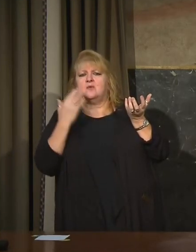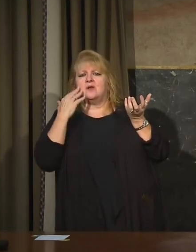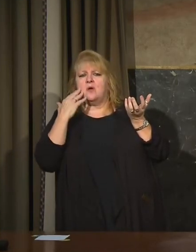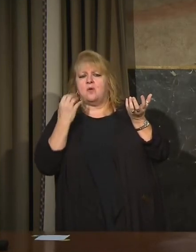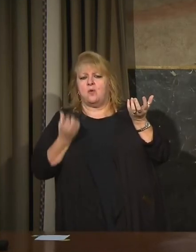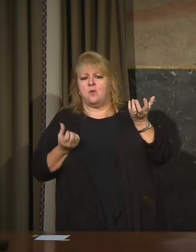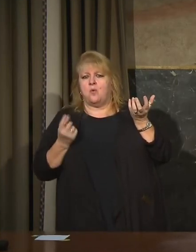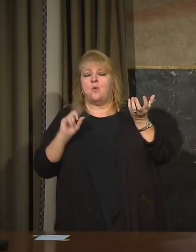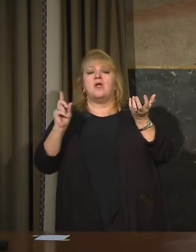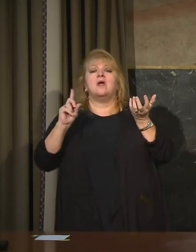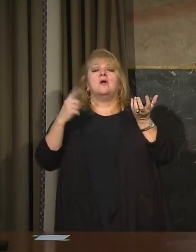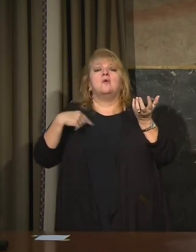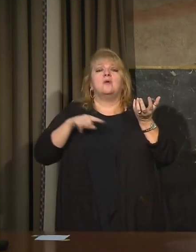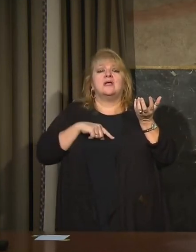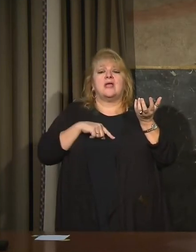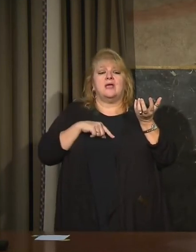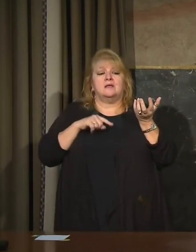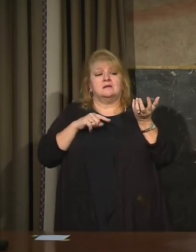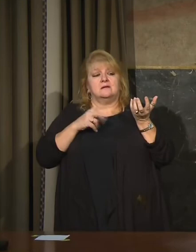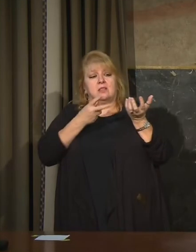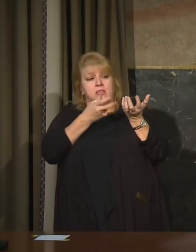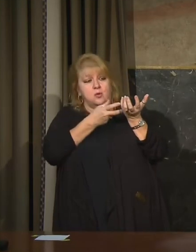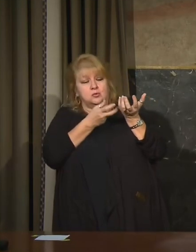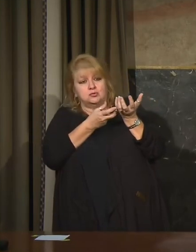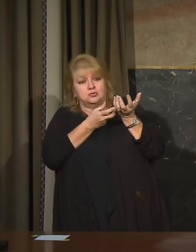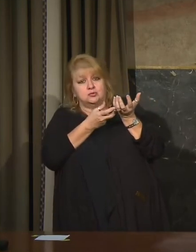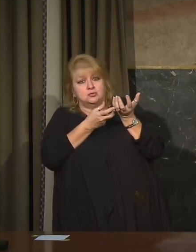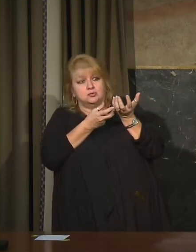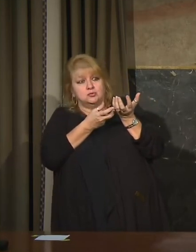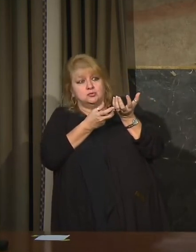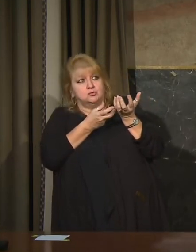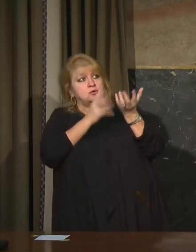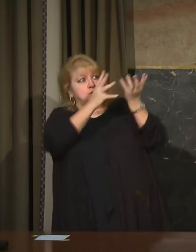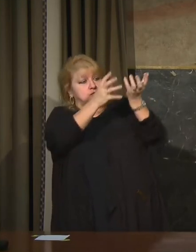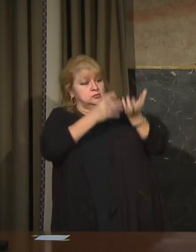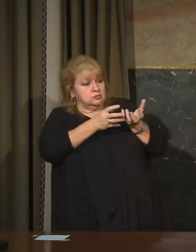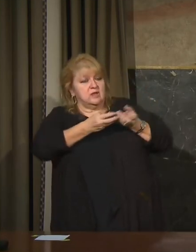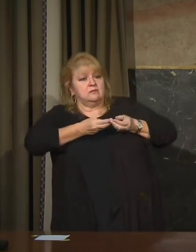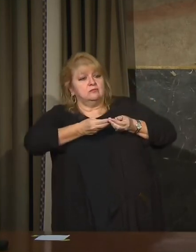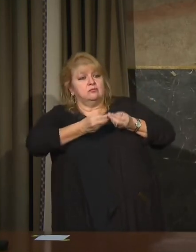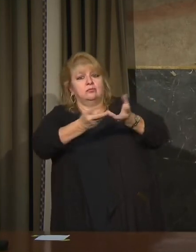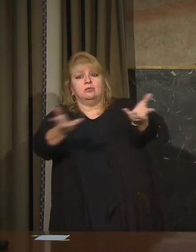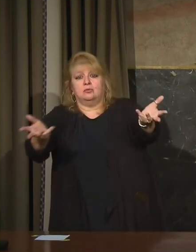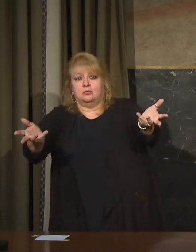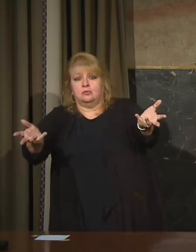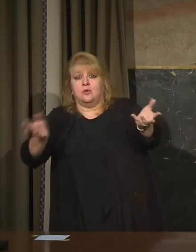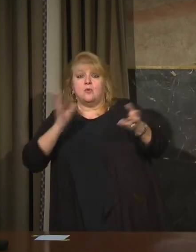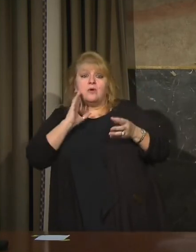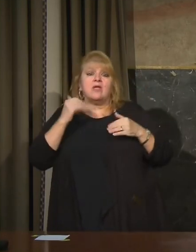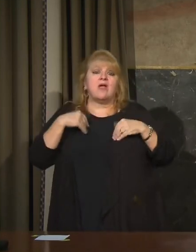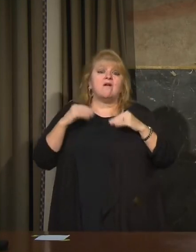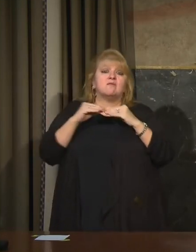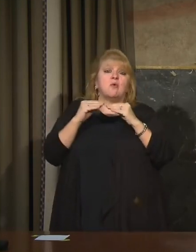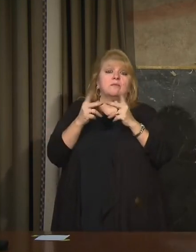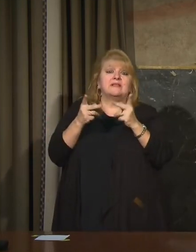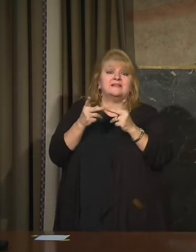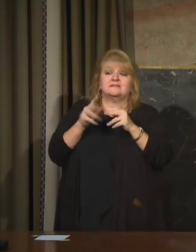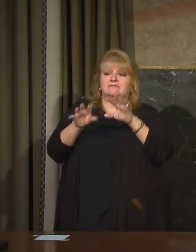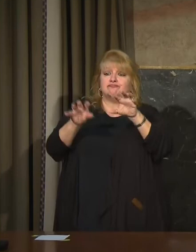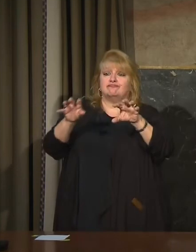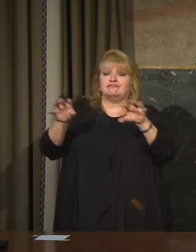access from the wholesale distributor, there will be more sites, and I have